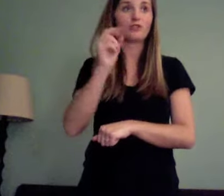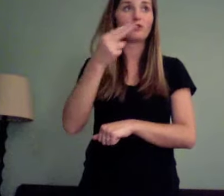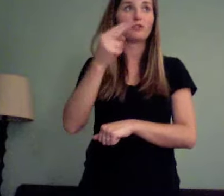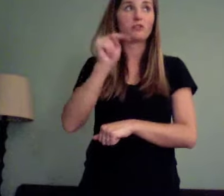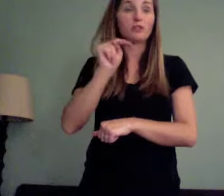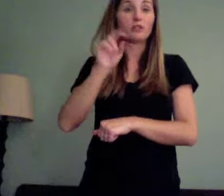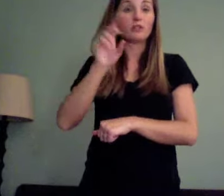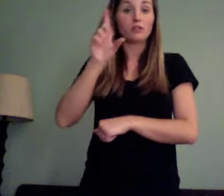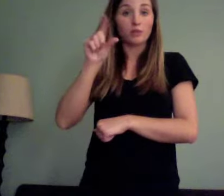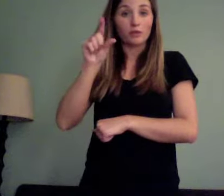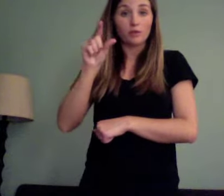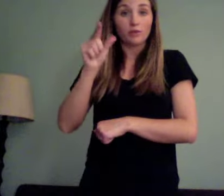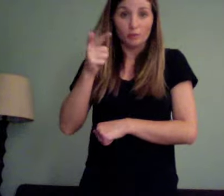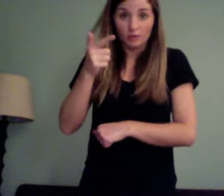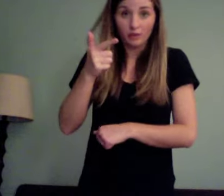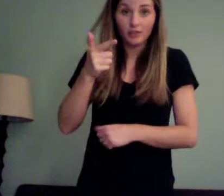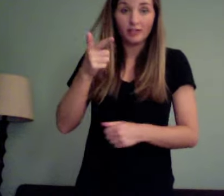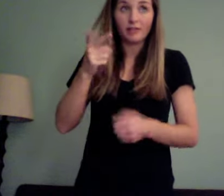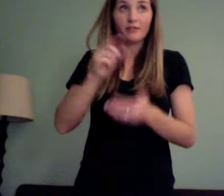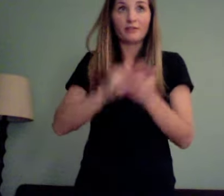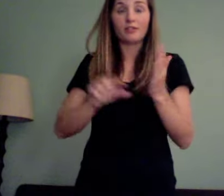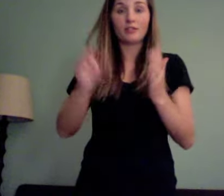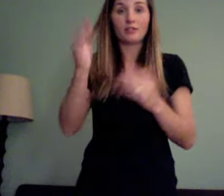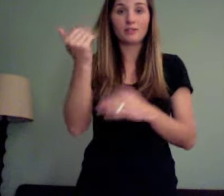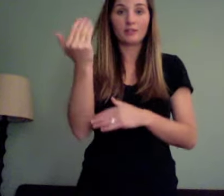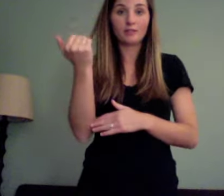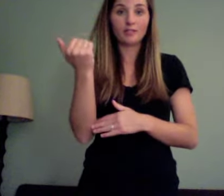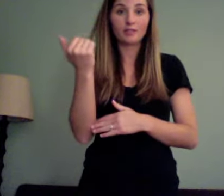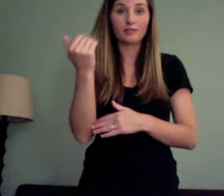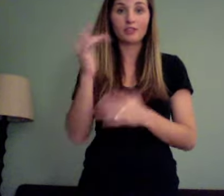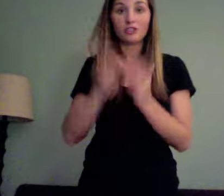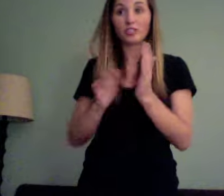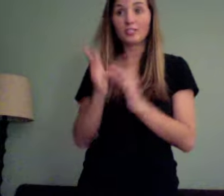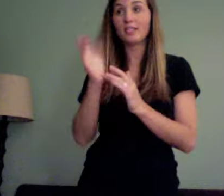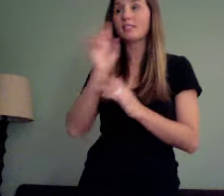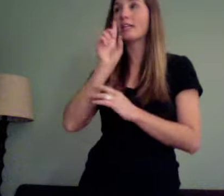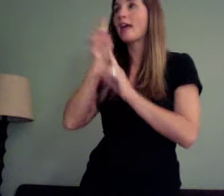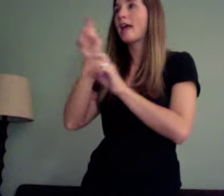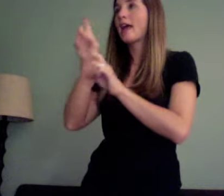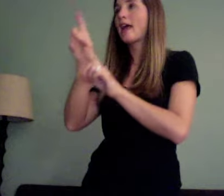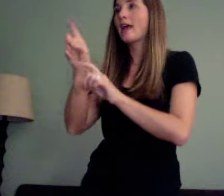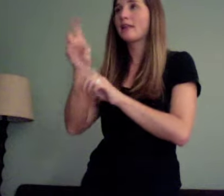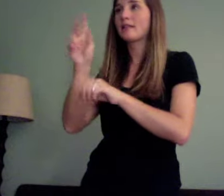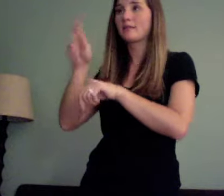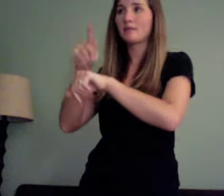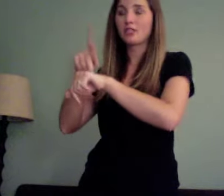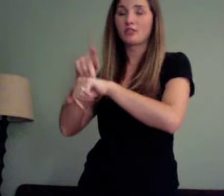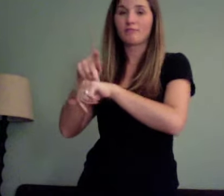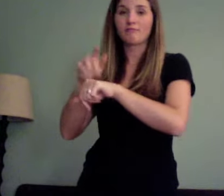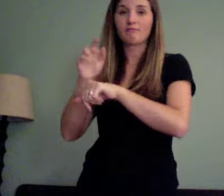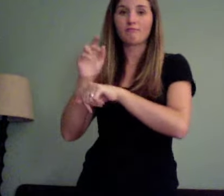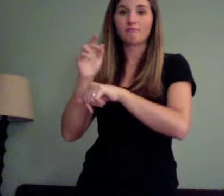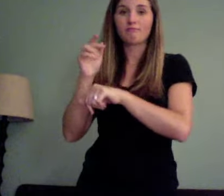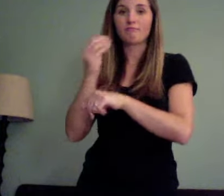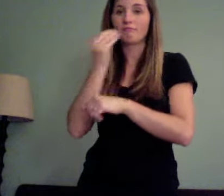breakfast, Jesus asked Simon Peter, and this is great. Just the two of them get together. Jesus asked Simon Peter, and he says